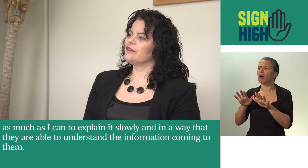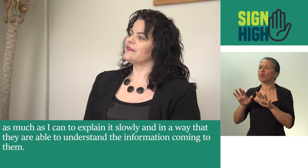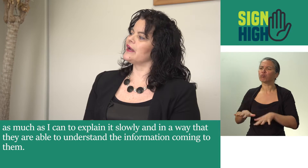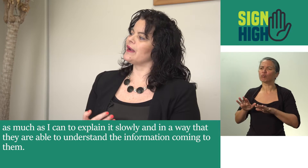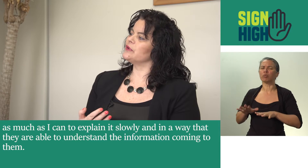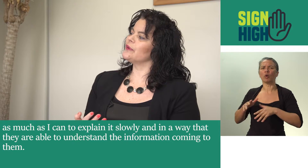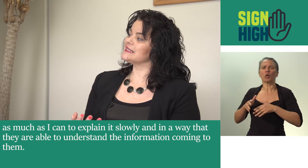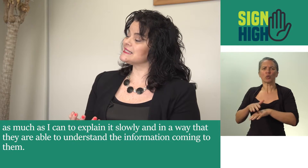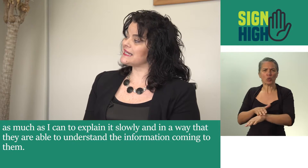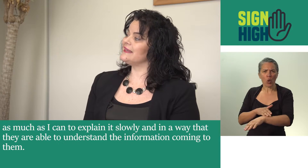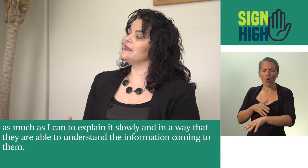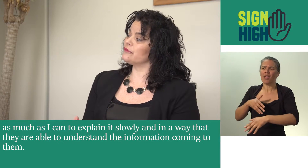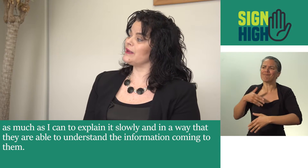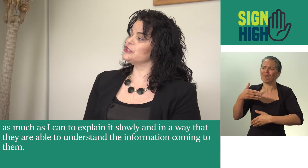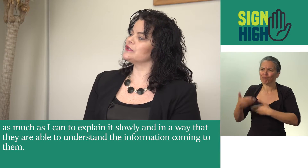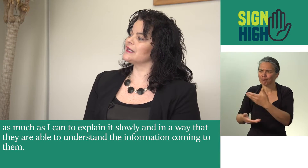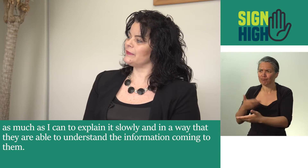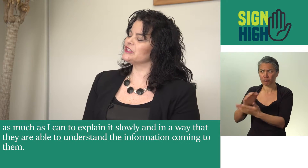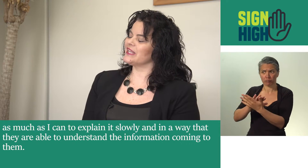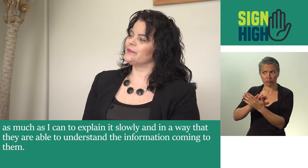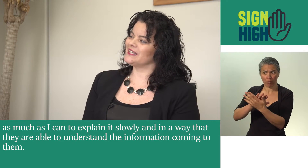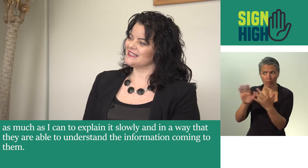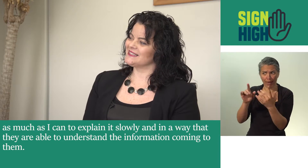that they're able to understand the information coming to them.